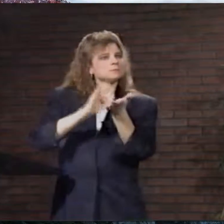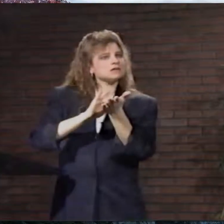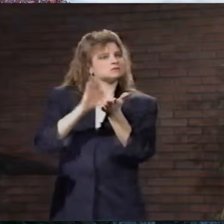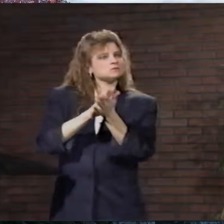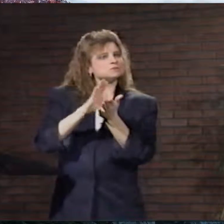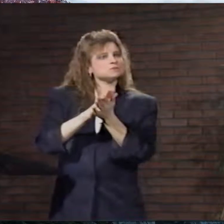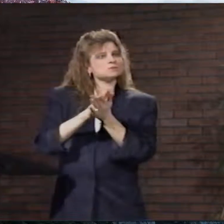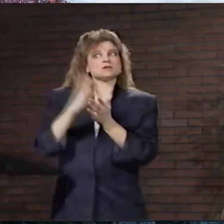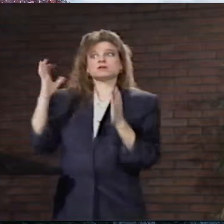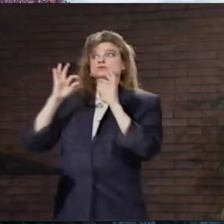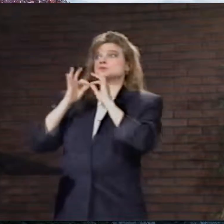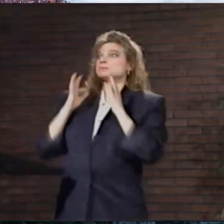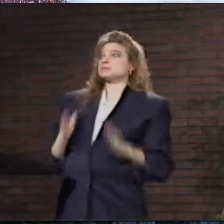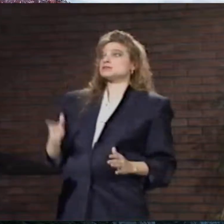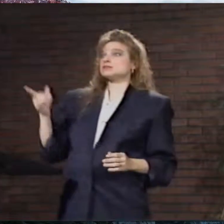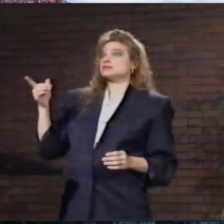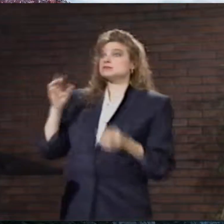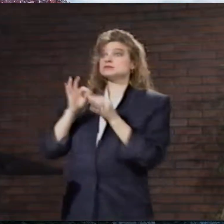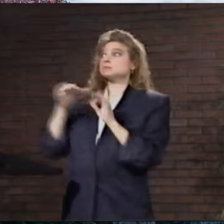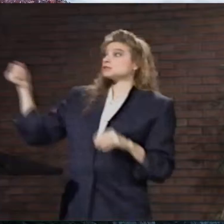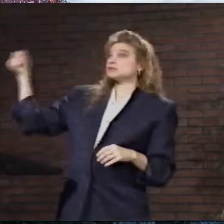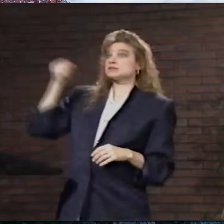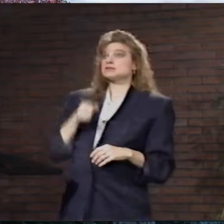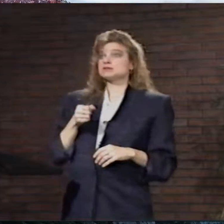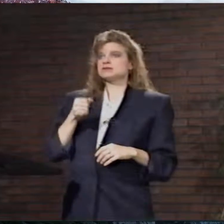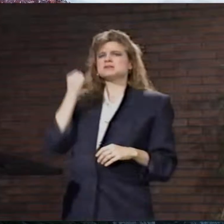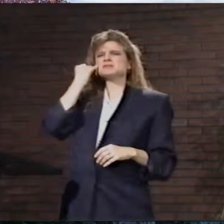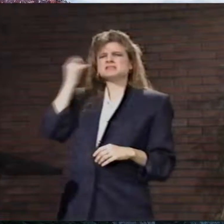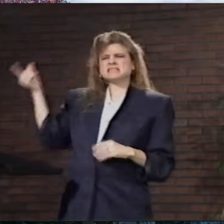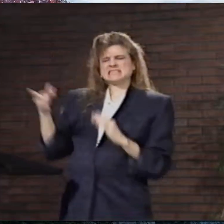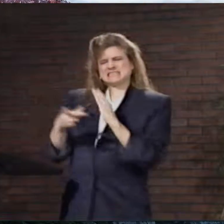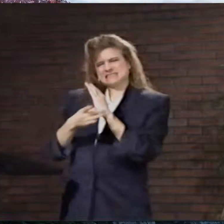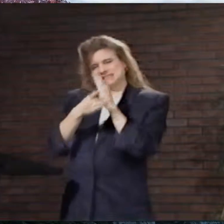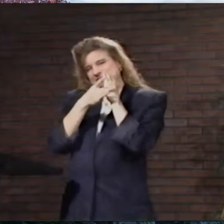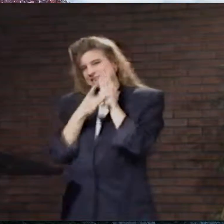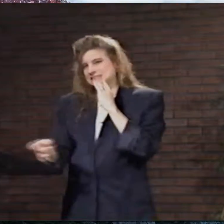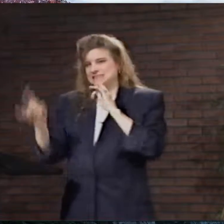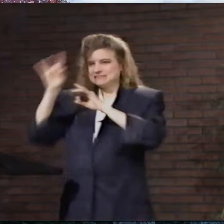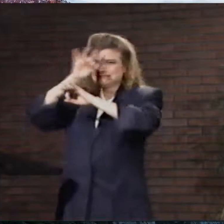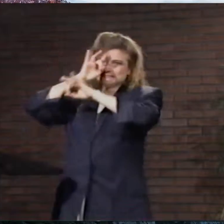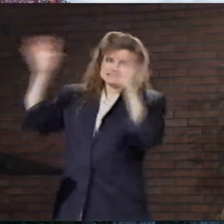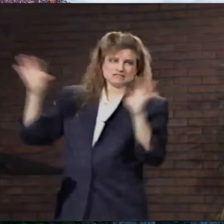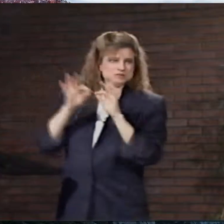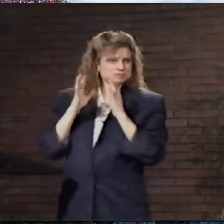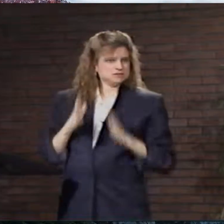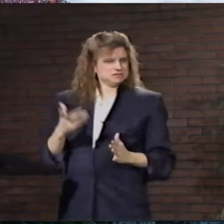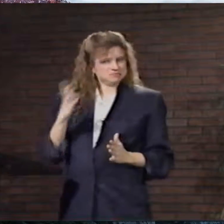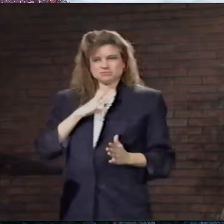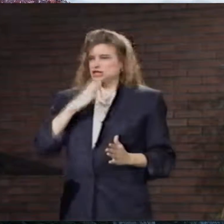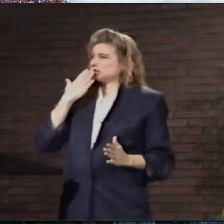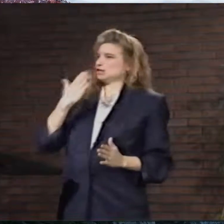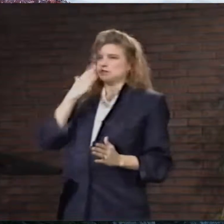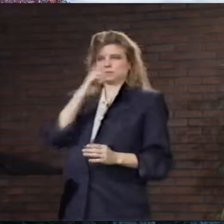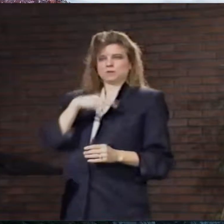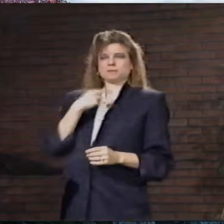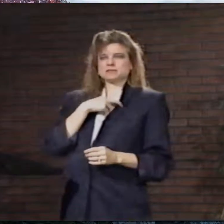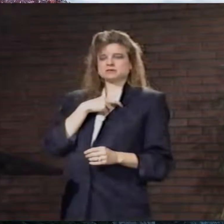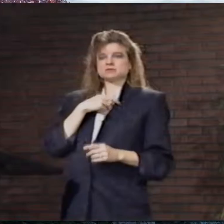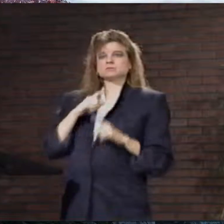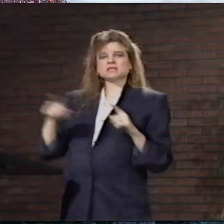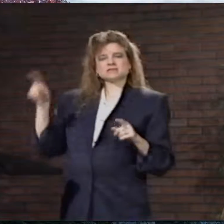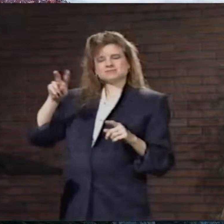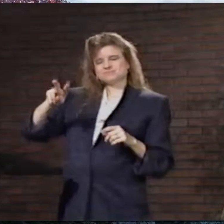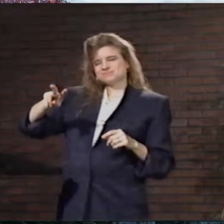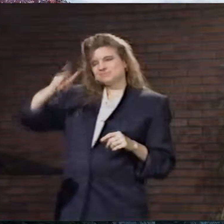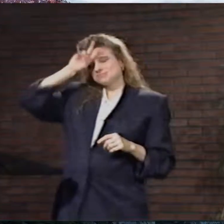medical school class, and a deaf student wants to attend, so they bring in the interpreter. And the interpreter is a very smart